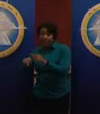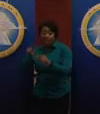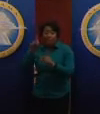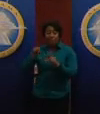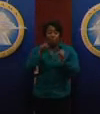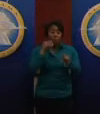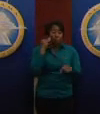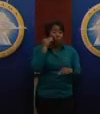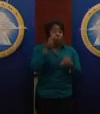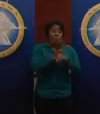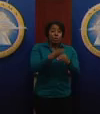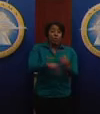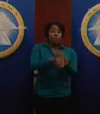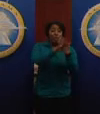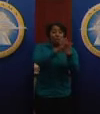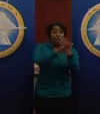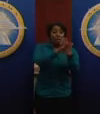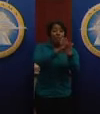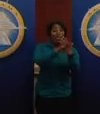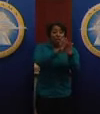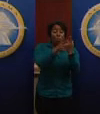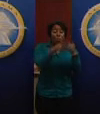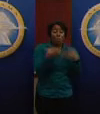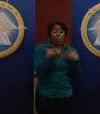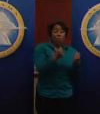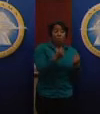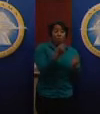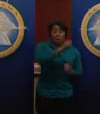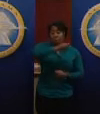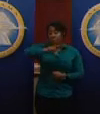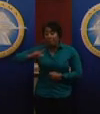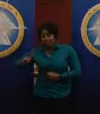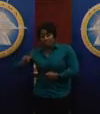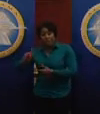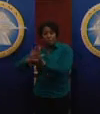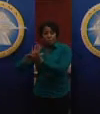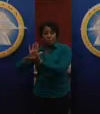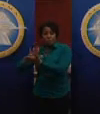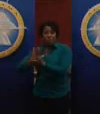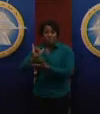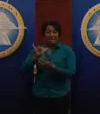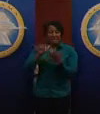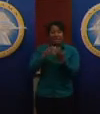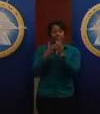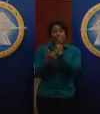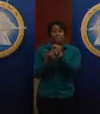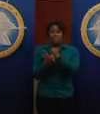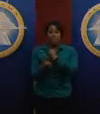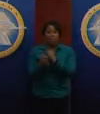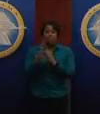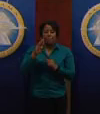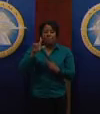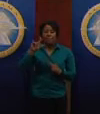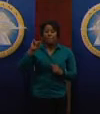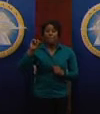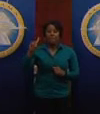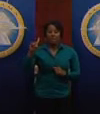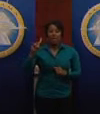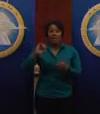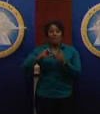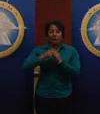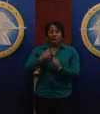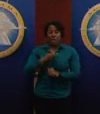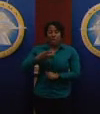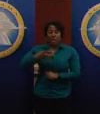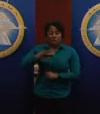setting, and then they're going to go back to traditional again. And so that's what blended is. How do we make sure that we transition students